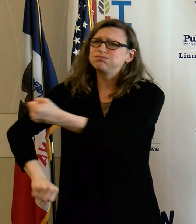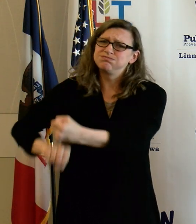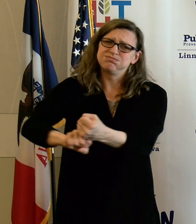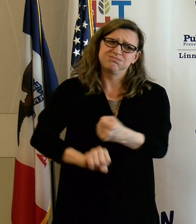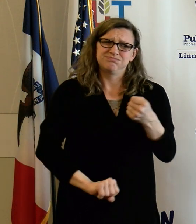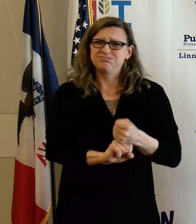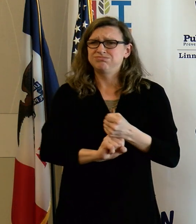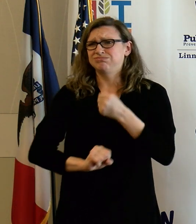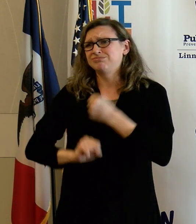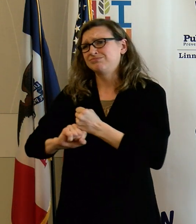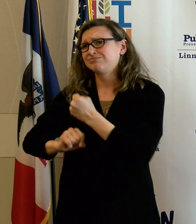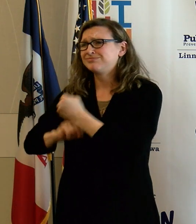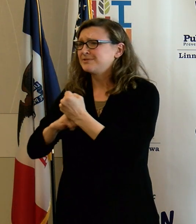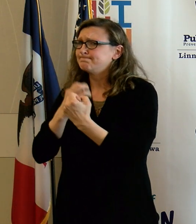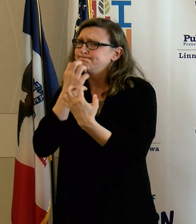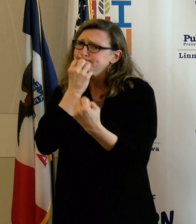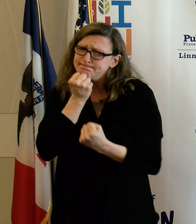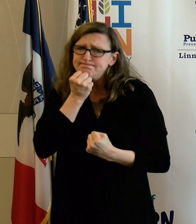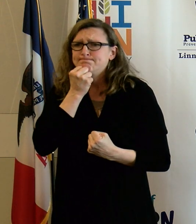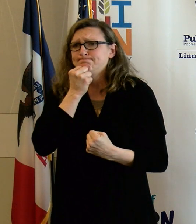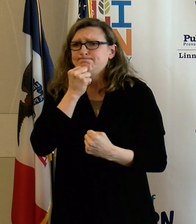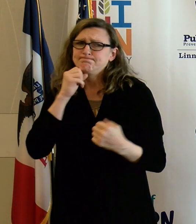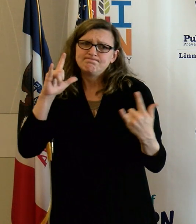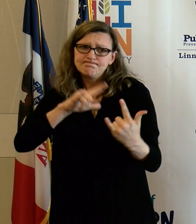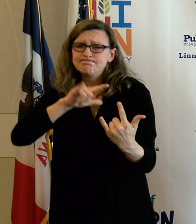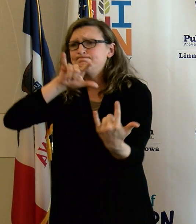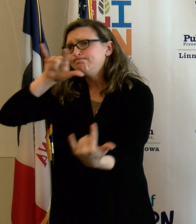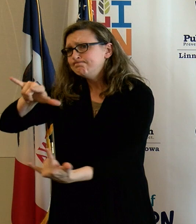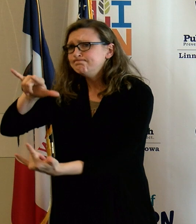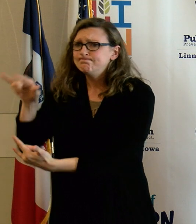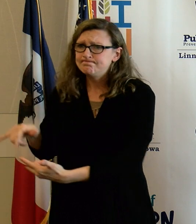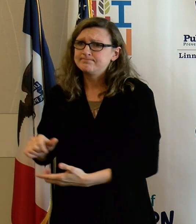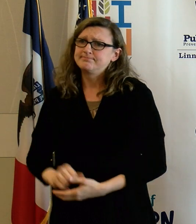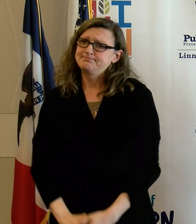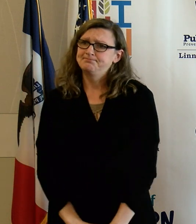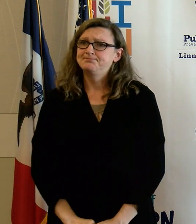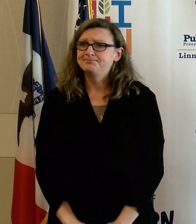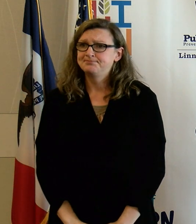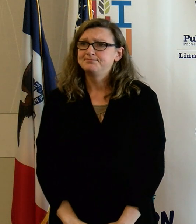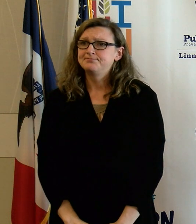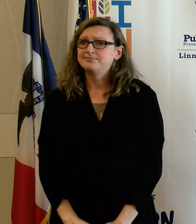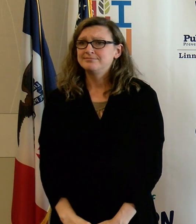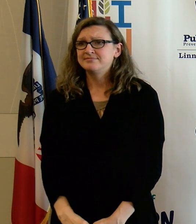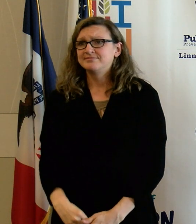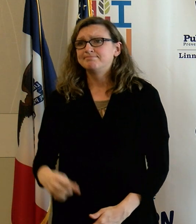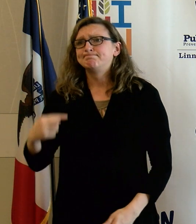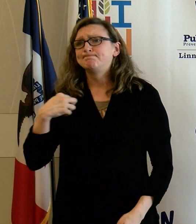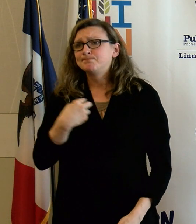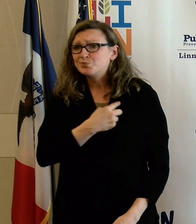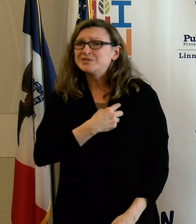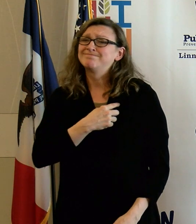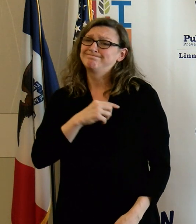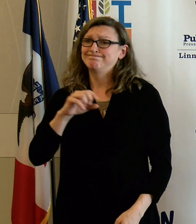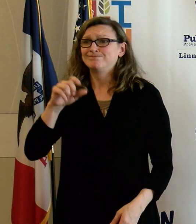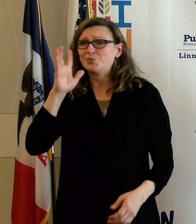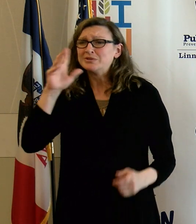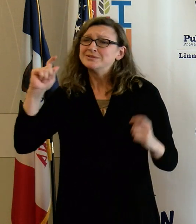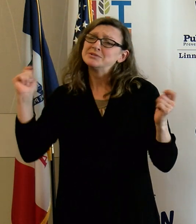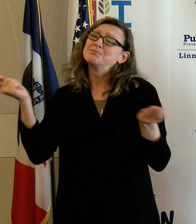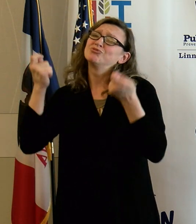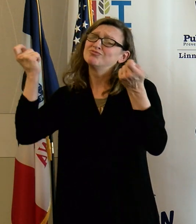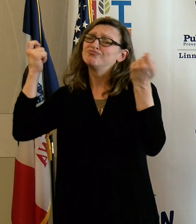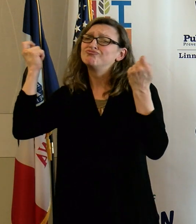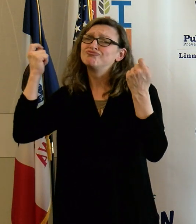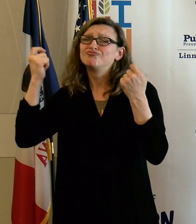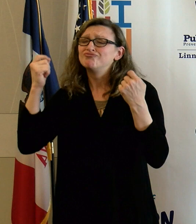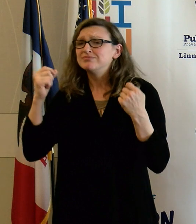care for each other during times of trouble. We celebrate together during times of joy. We